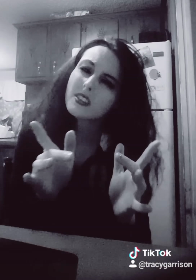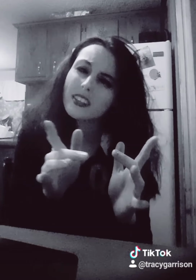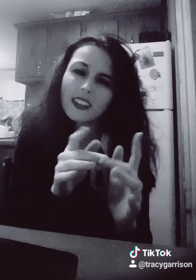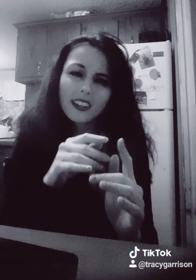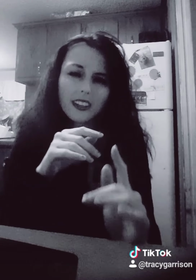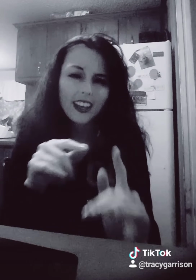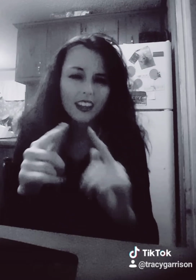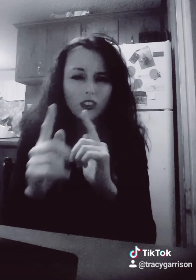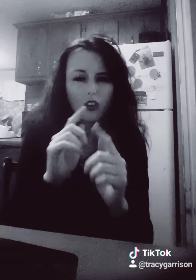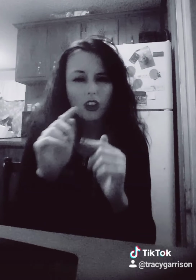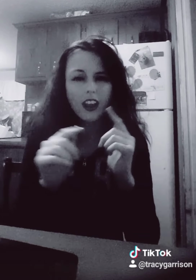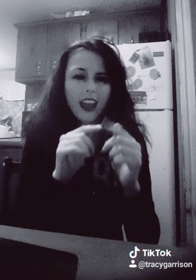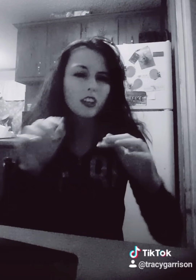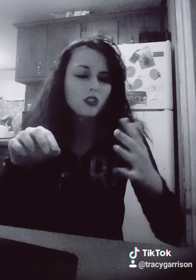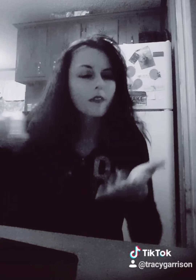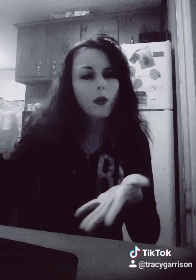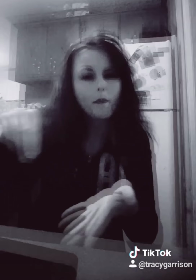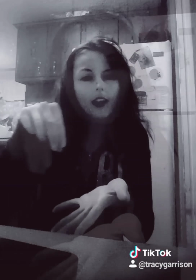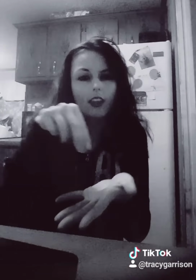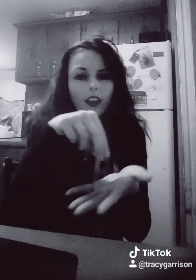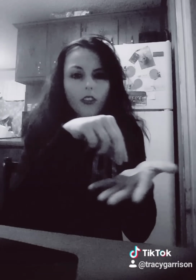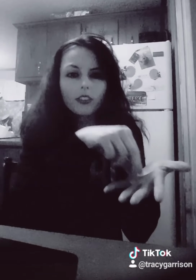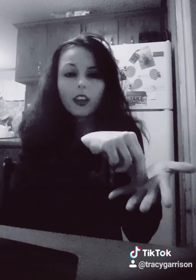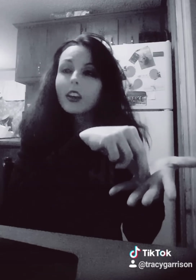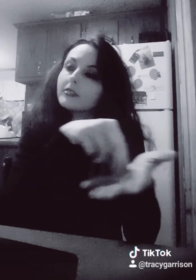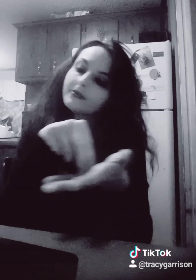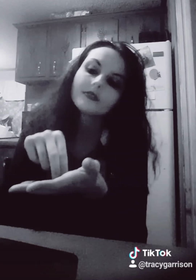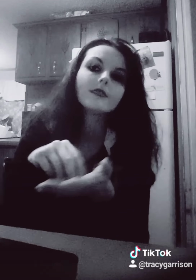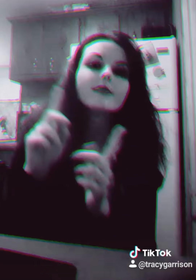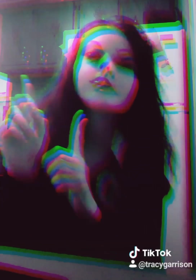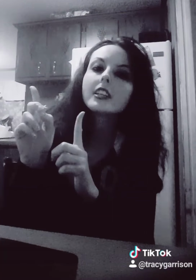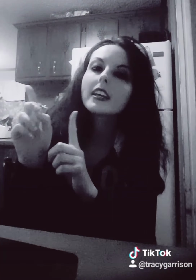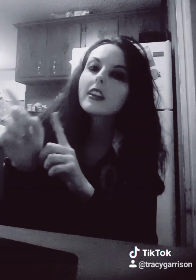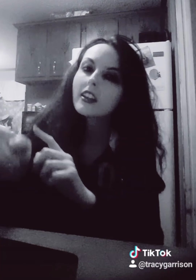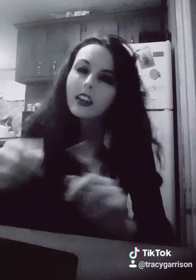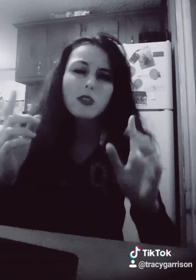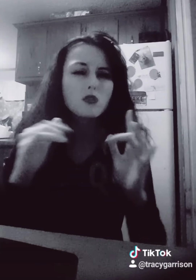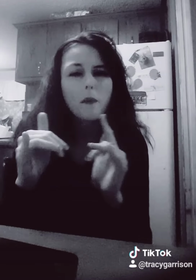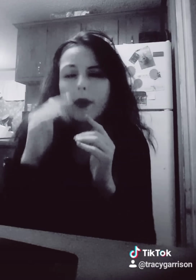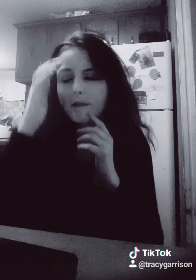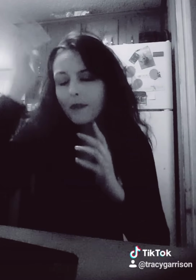we connect on our hatred for pills. It's real. Got you on my